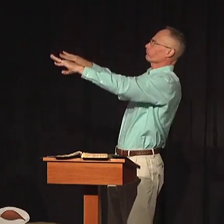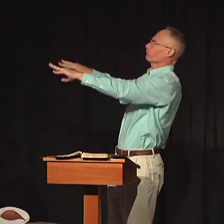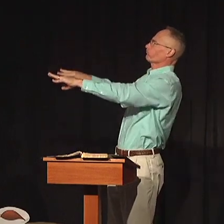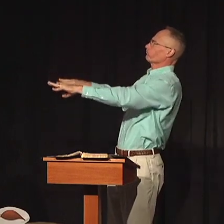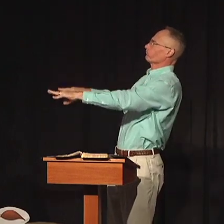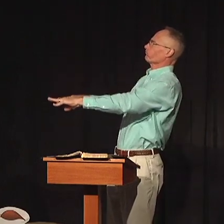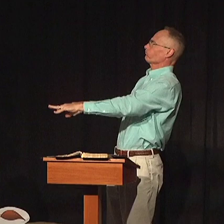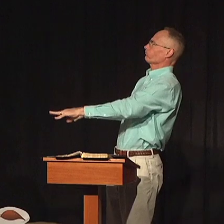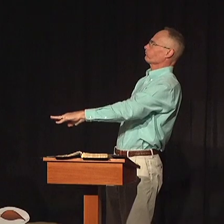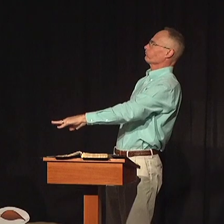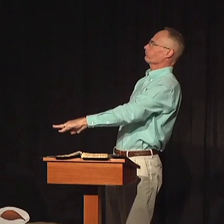big curtain.